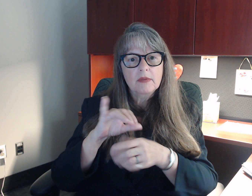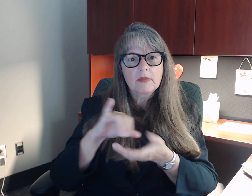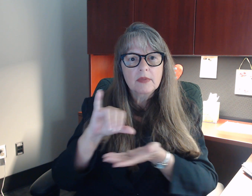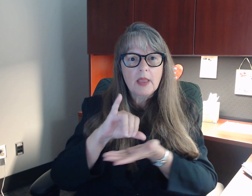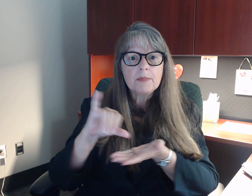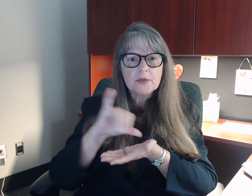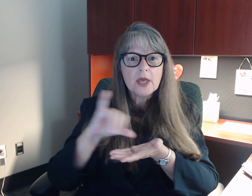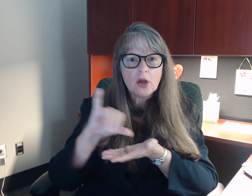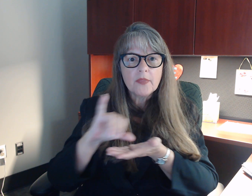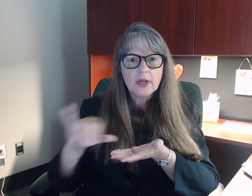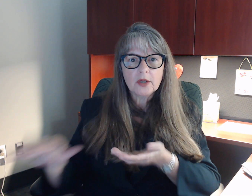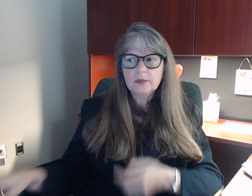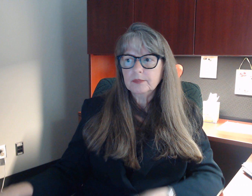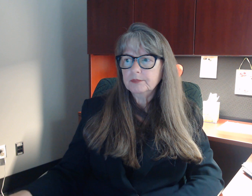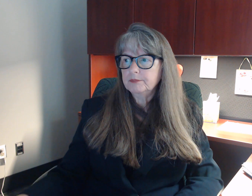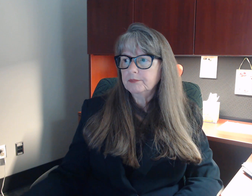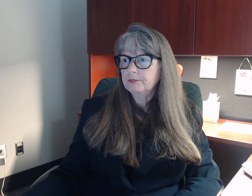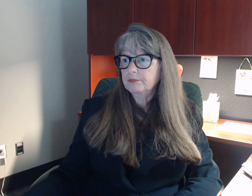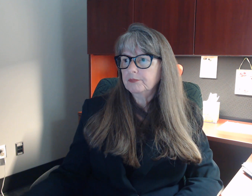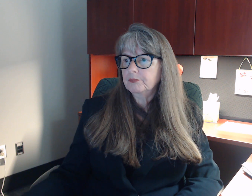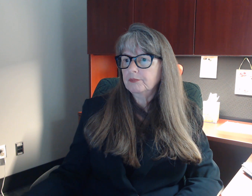They put that on there,